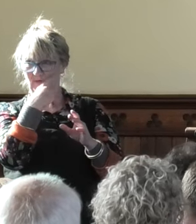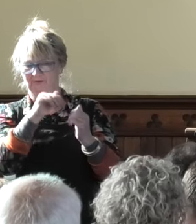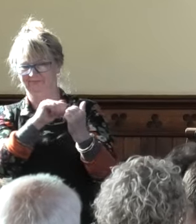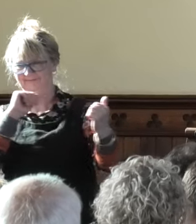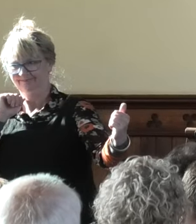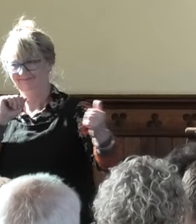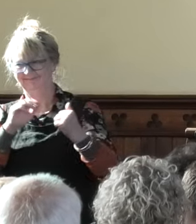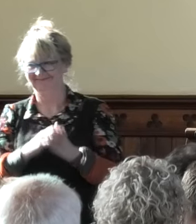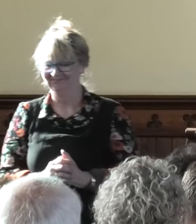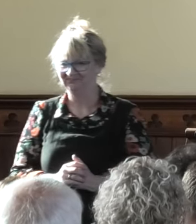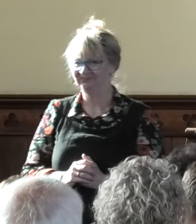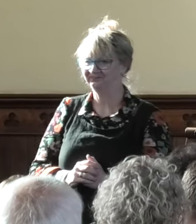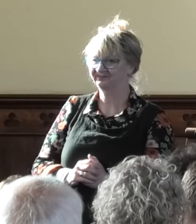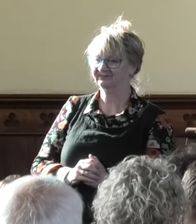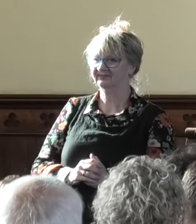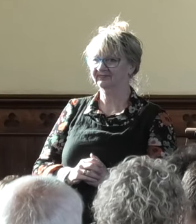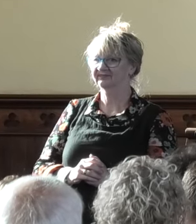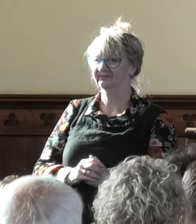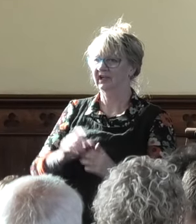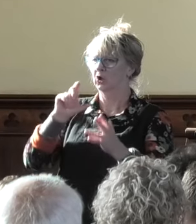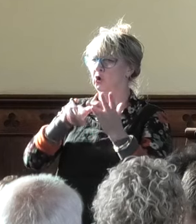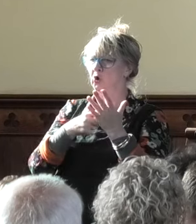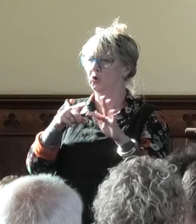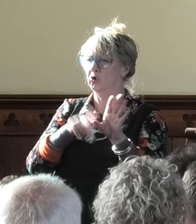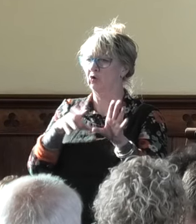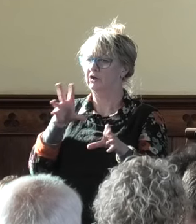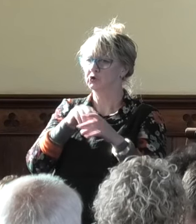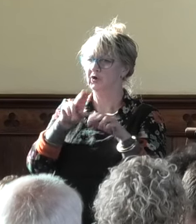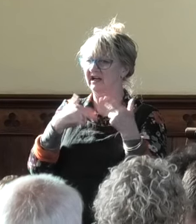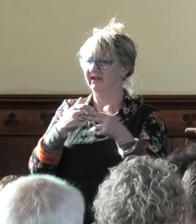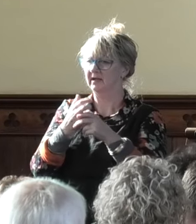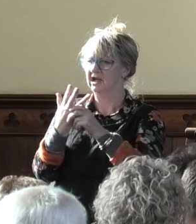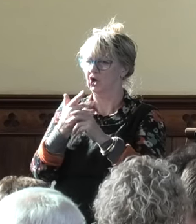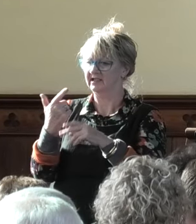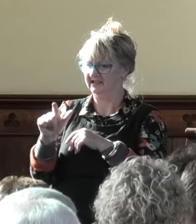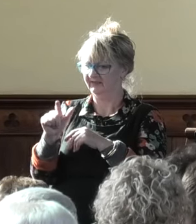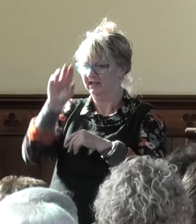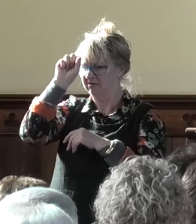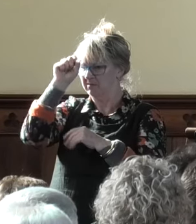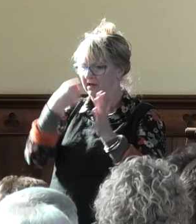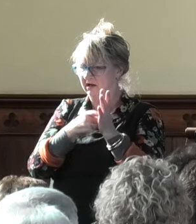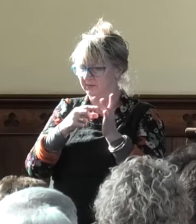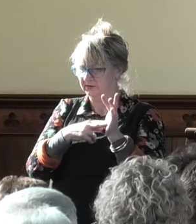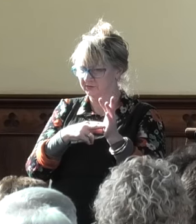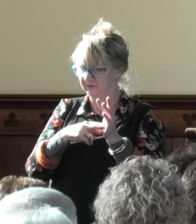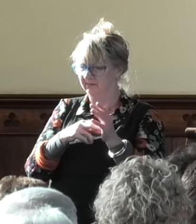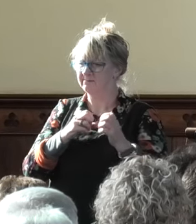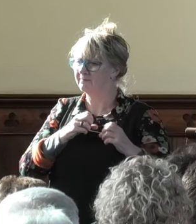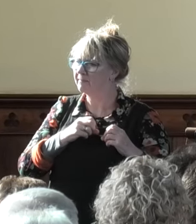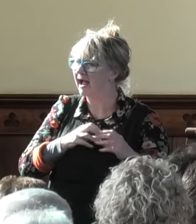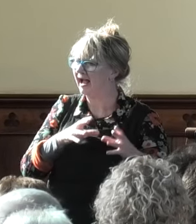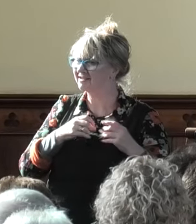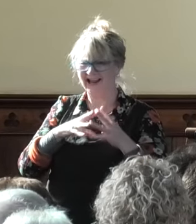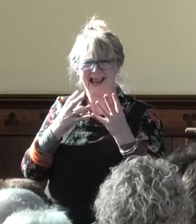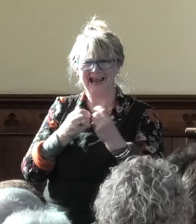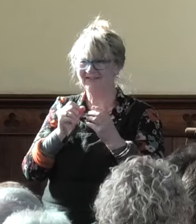Brother-in-law Corrie joined our family in 1970 and he has many memories of Rin. He recalls her as always being passionate in all